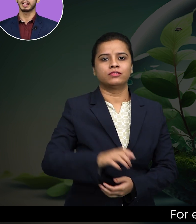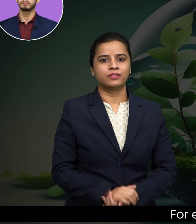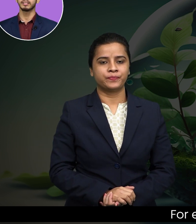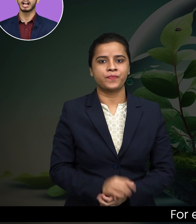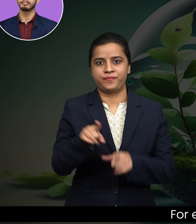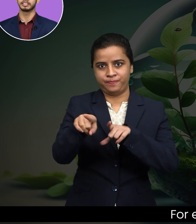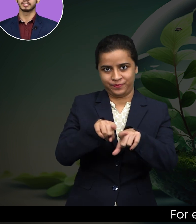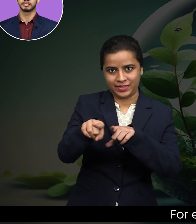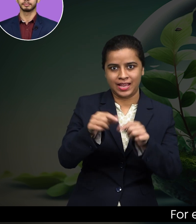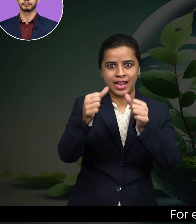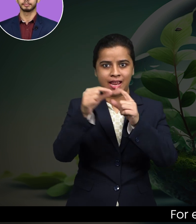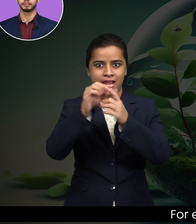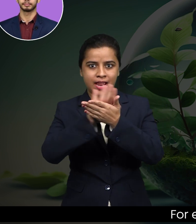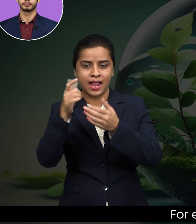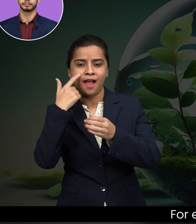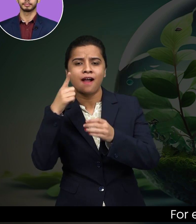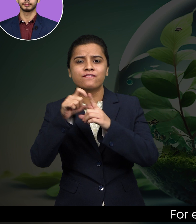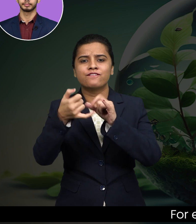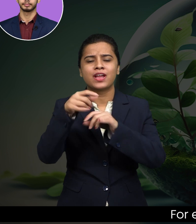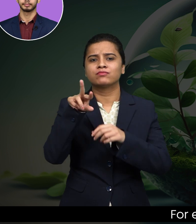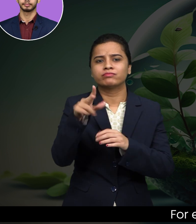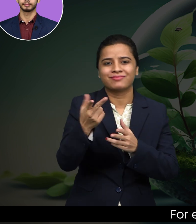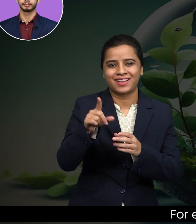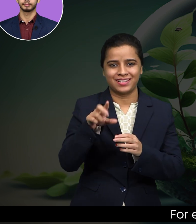For example, aphids